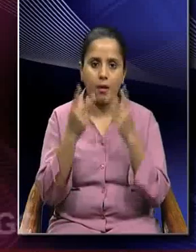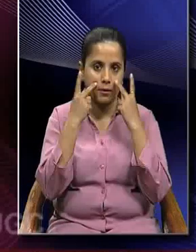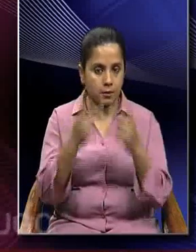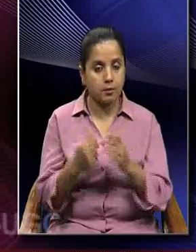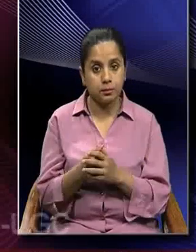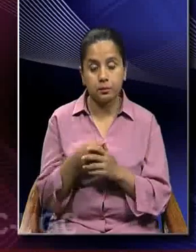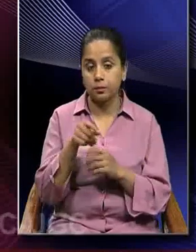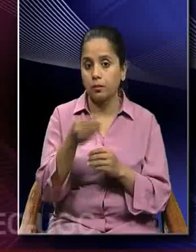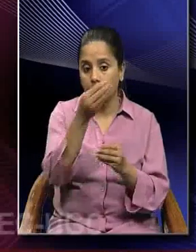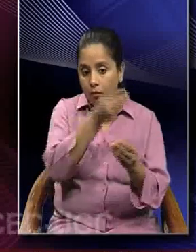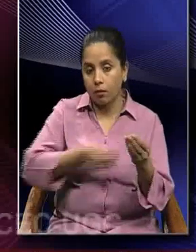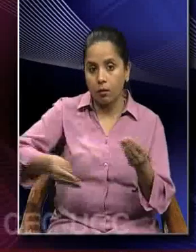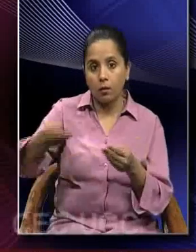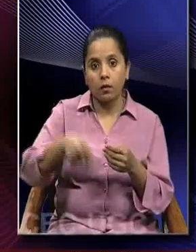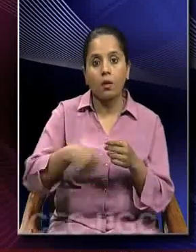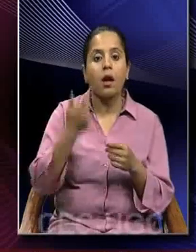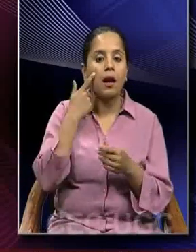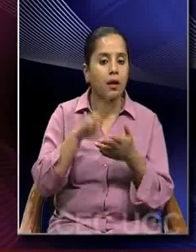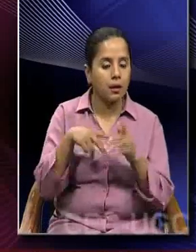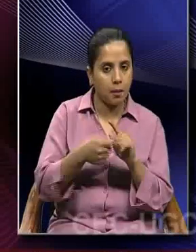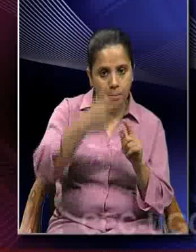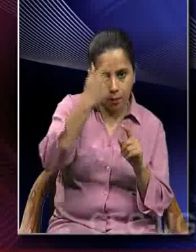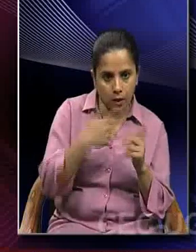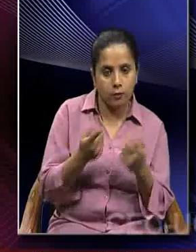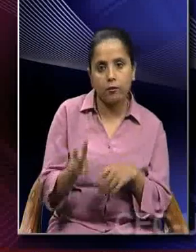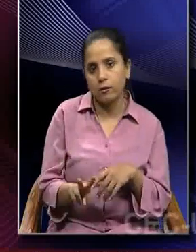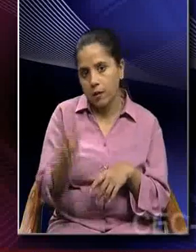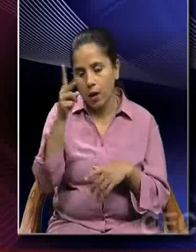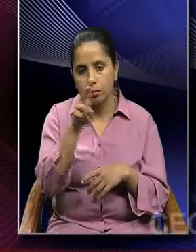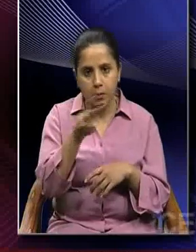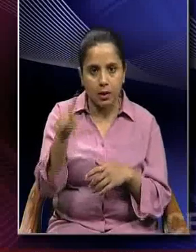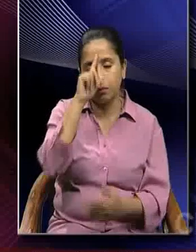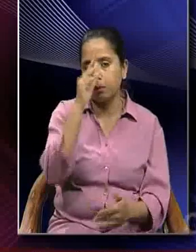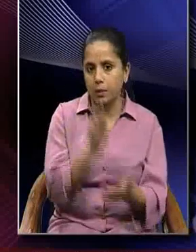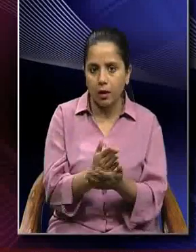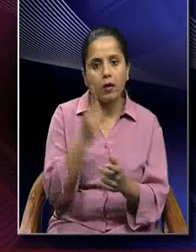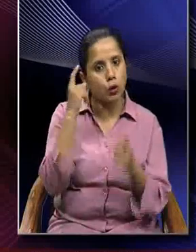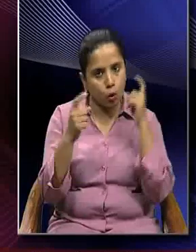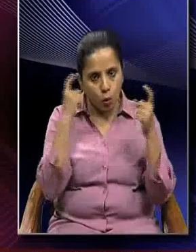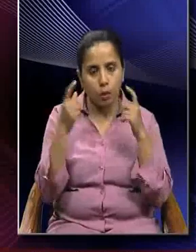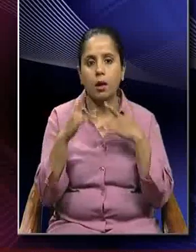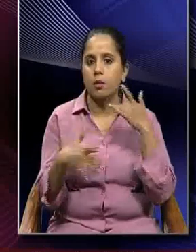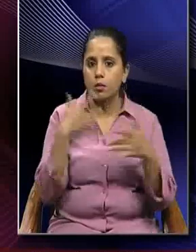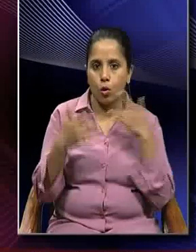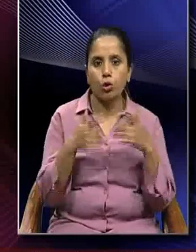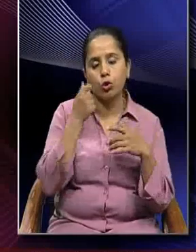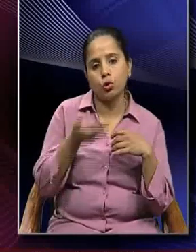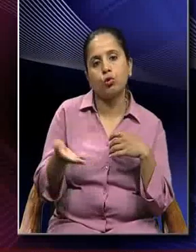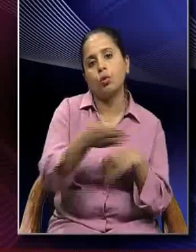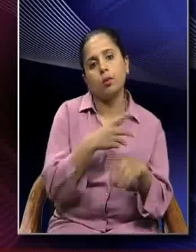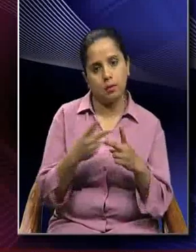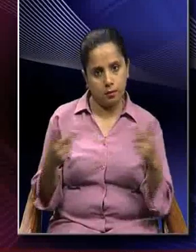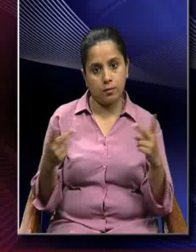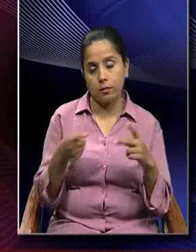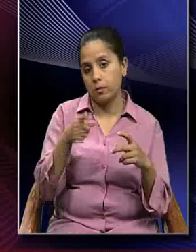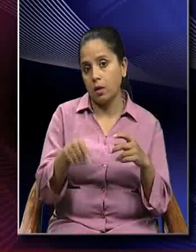It encompasses interpersonal interactions, personal values, meanings, beliefs, thoughts, and emotions involving human beings.